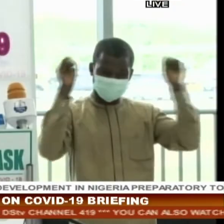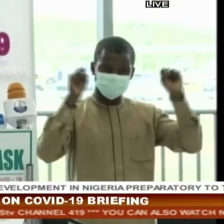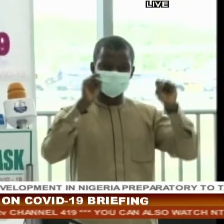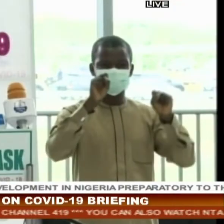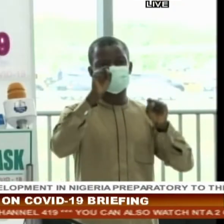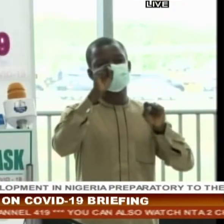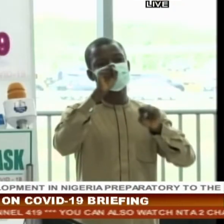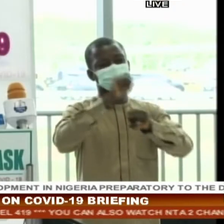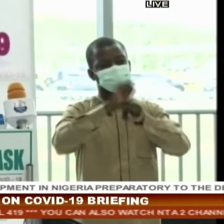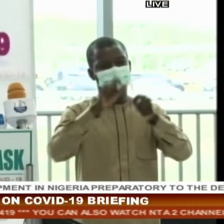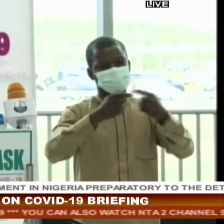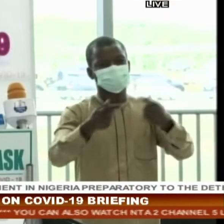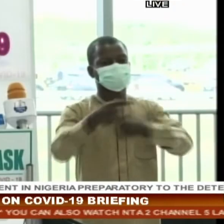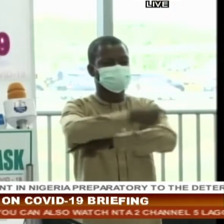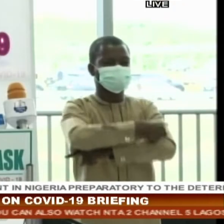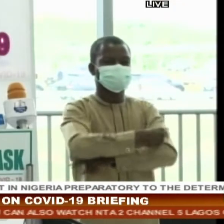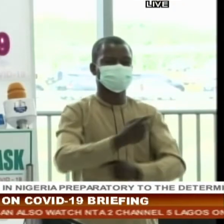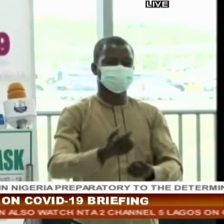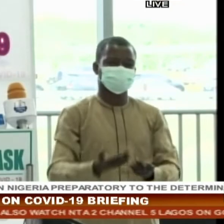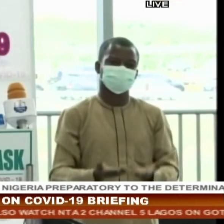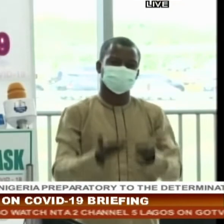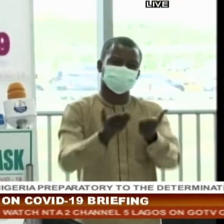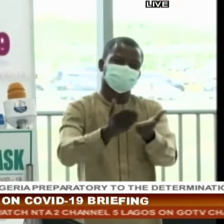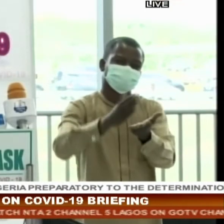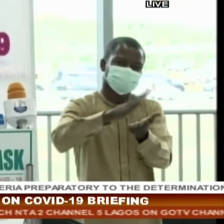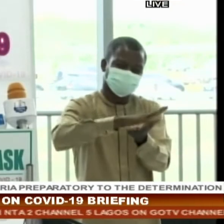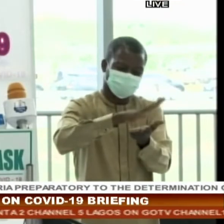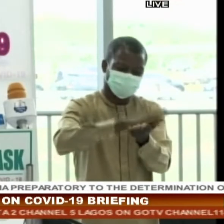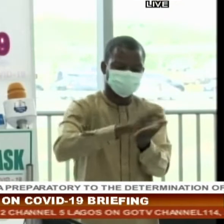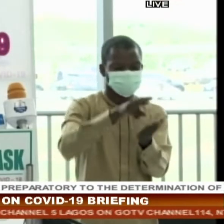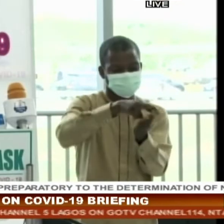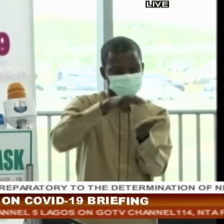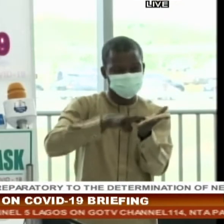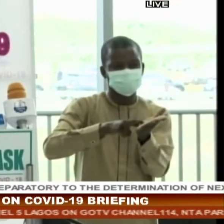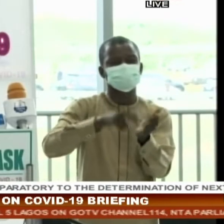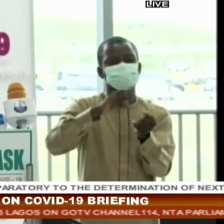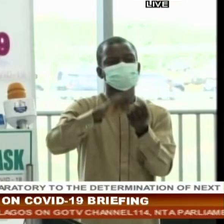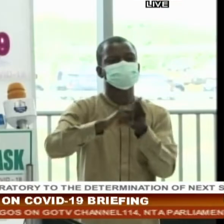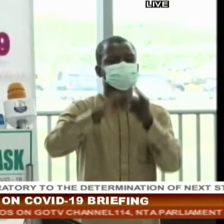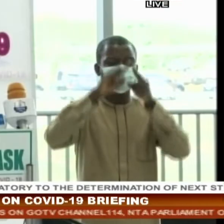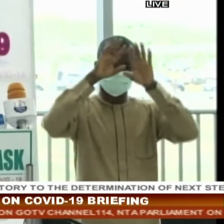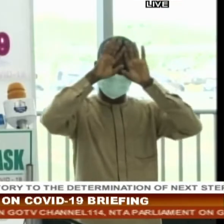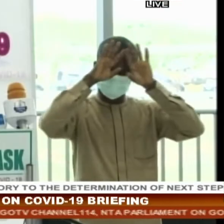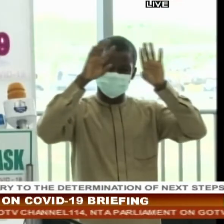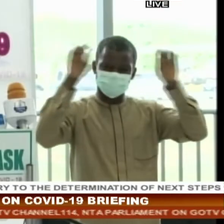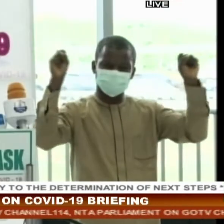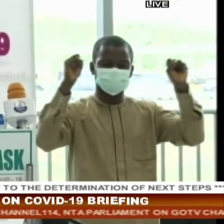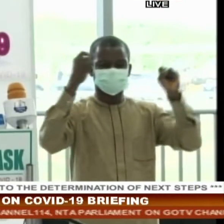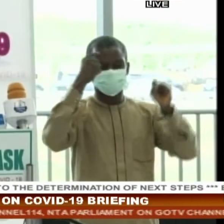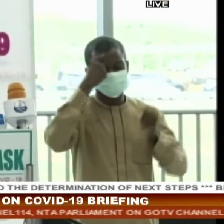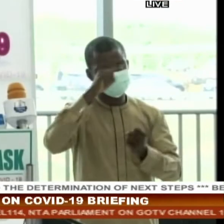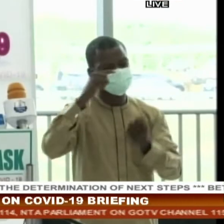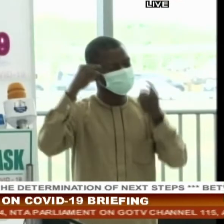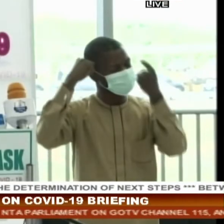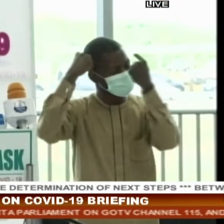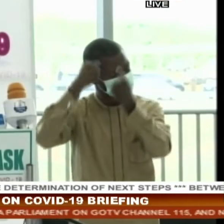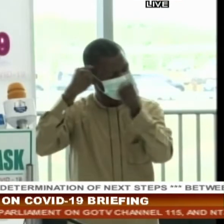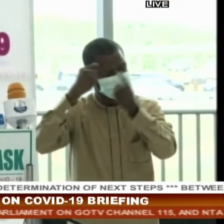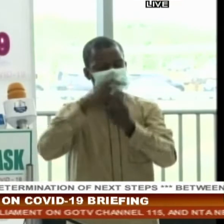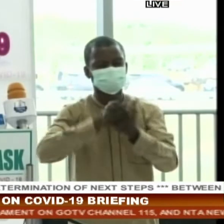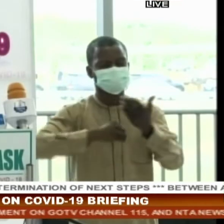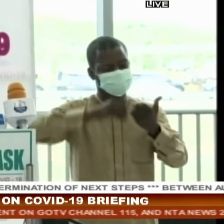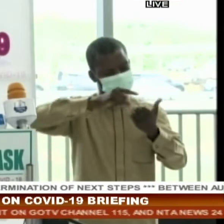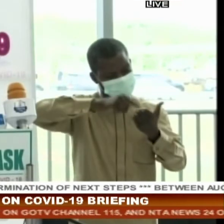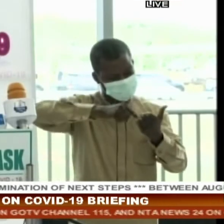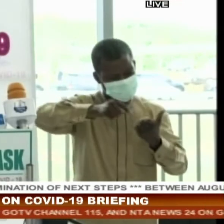Force today submitted its 7th interim report to Mr. President for his consideration and approval. The